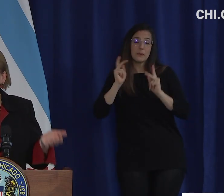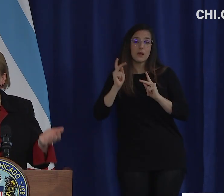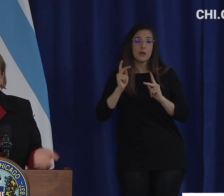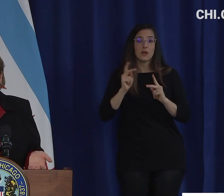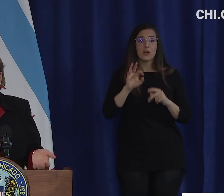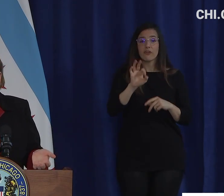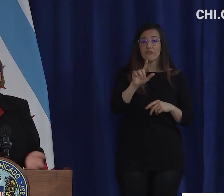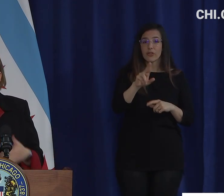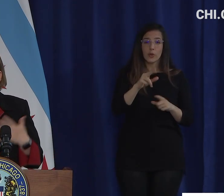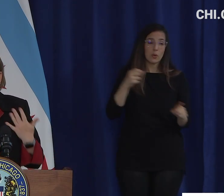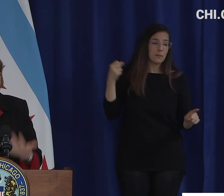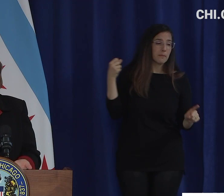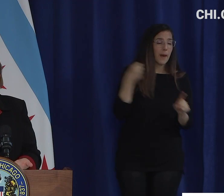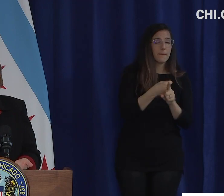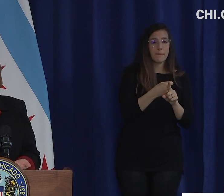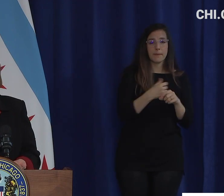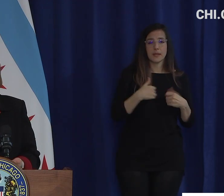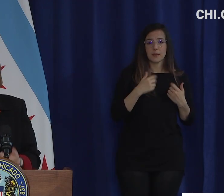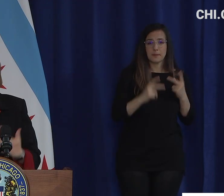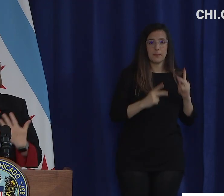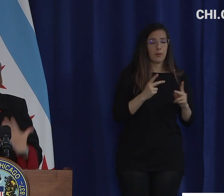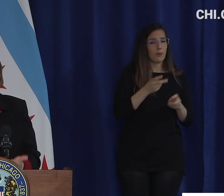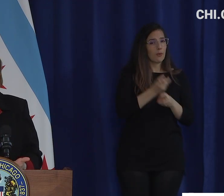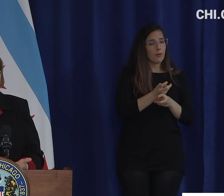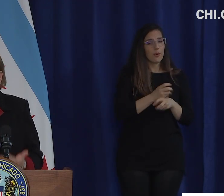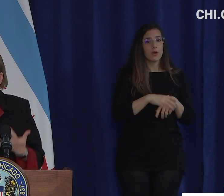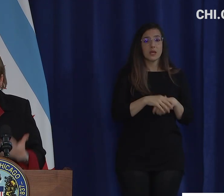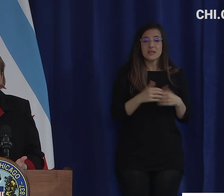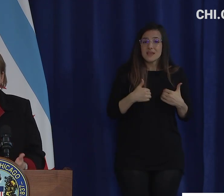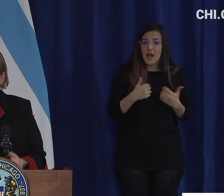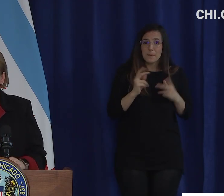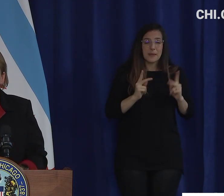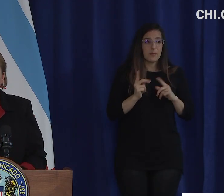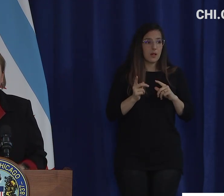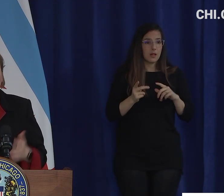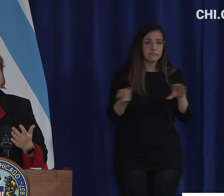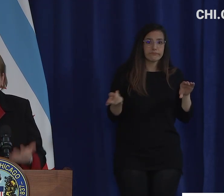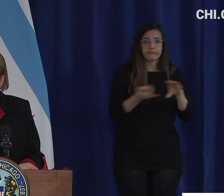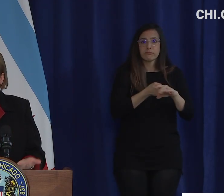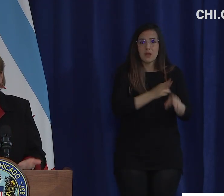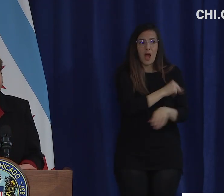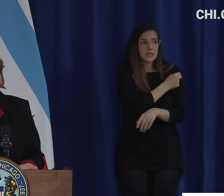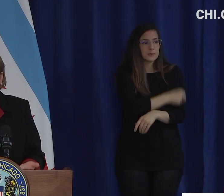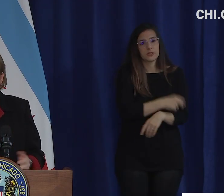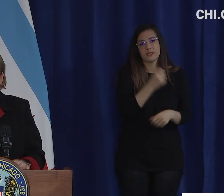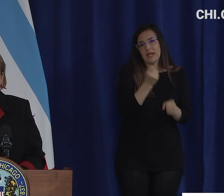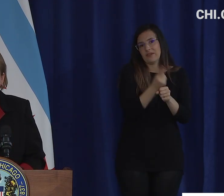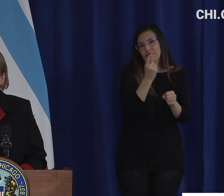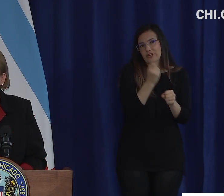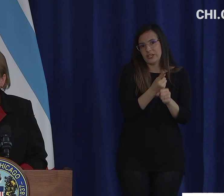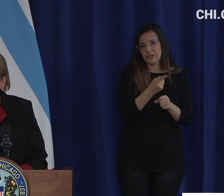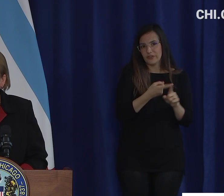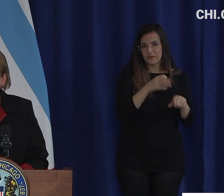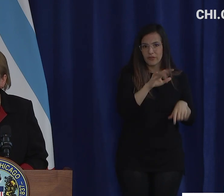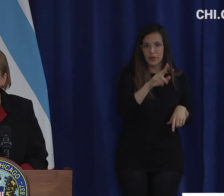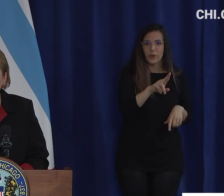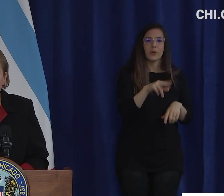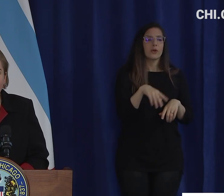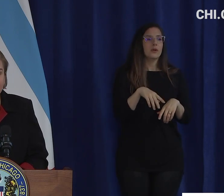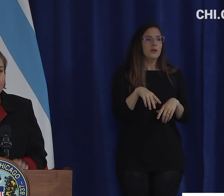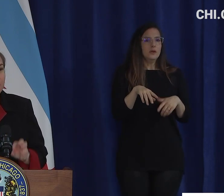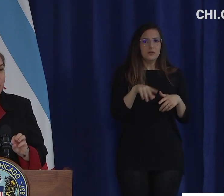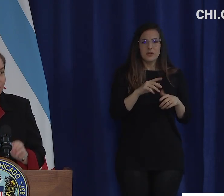young people very hard. We have young people hospitalized every year from flu. We have deaths every year in Chicago from young people